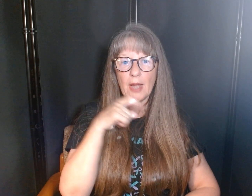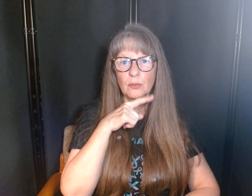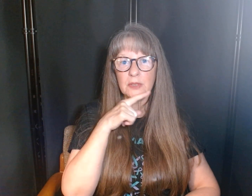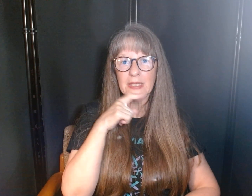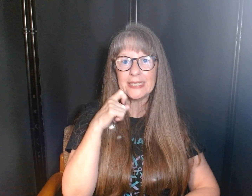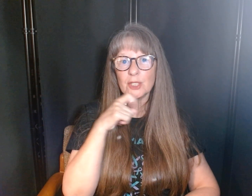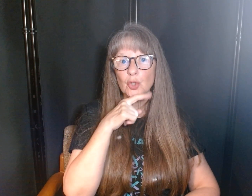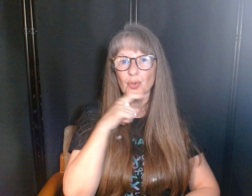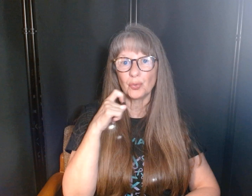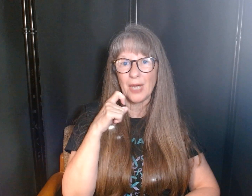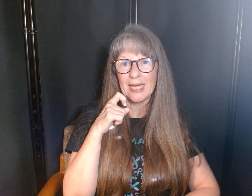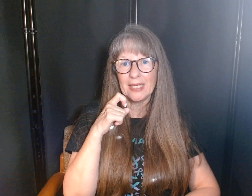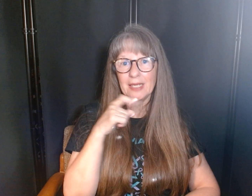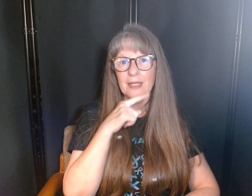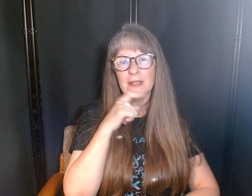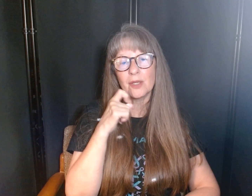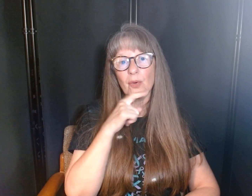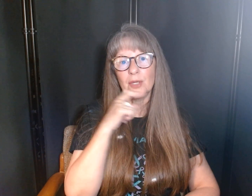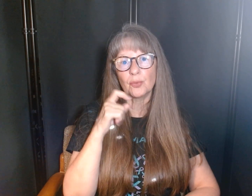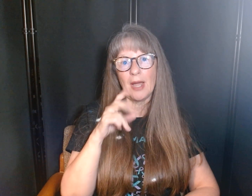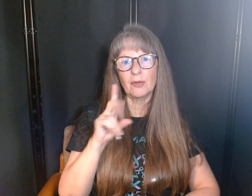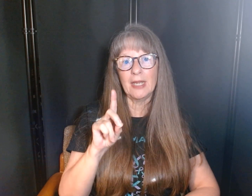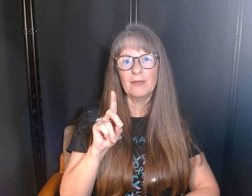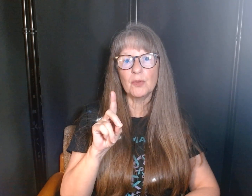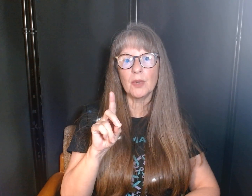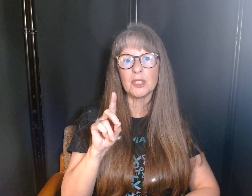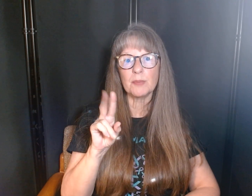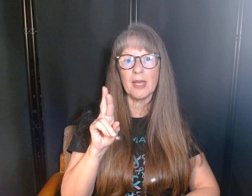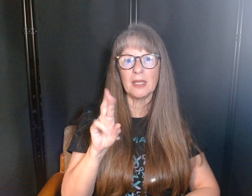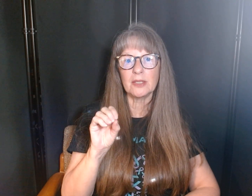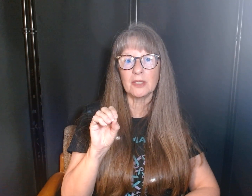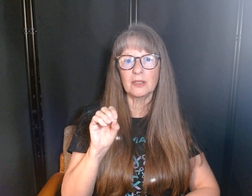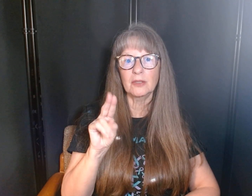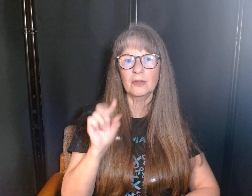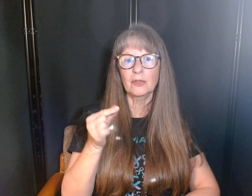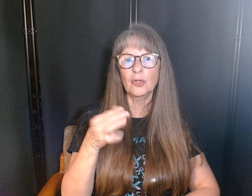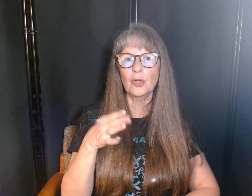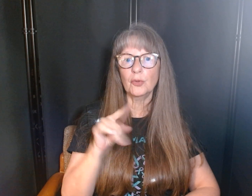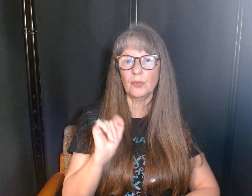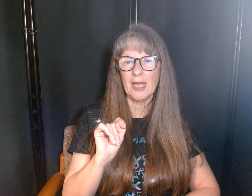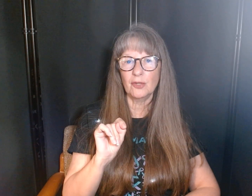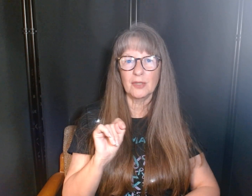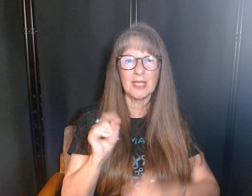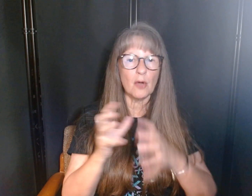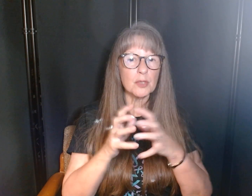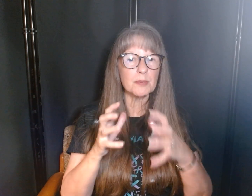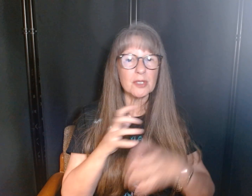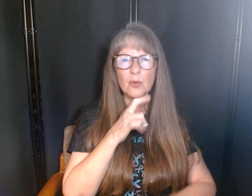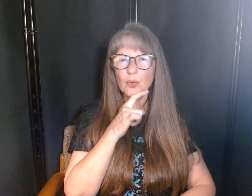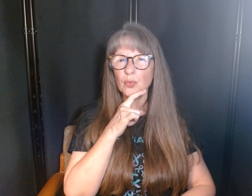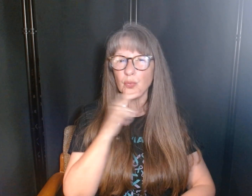drought. This is dry. So a drought. And if you want to spell it, you can. You can say, oh, it's been so